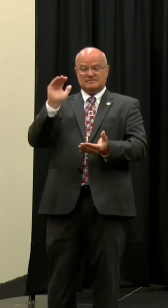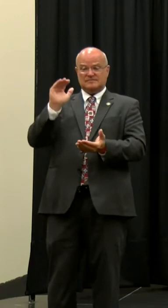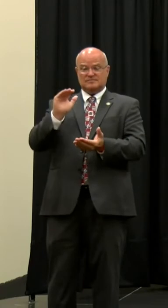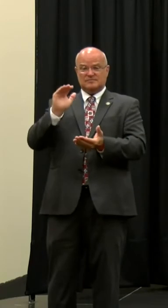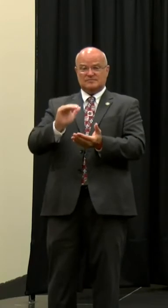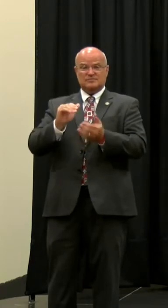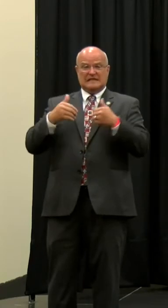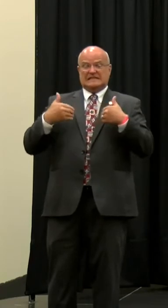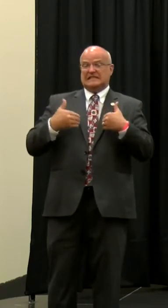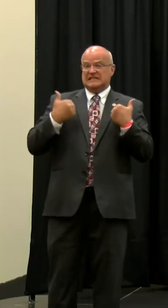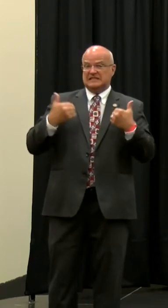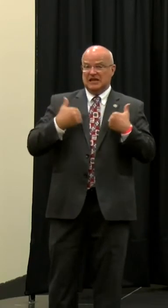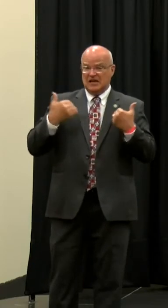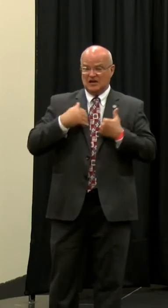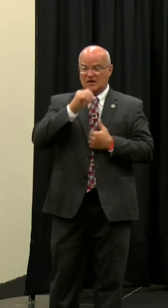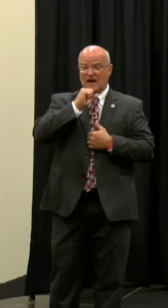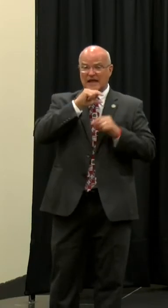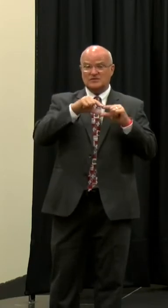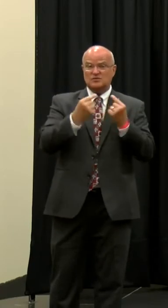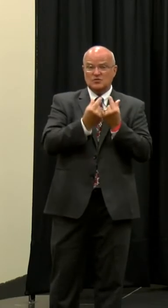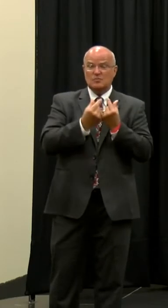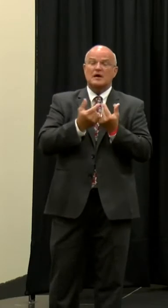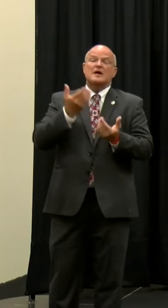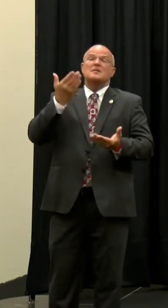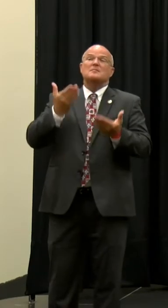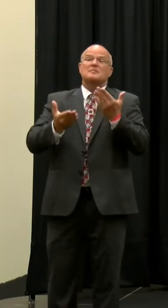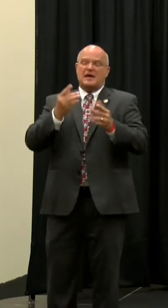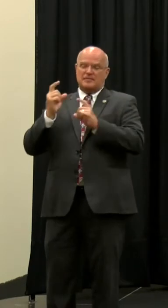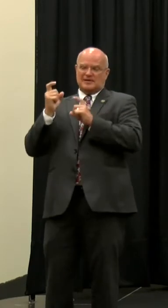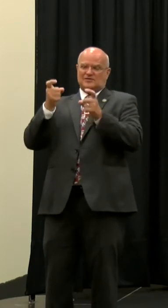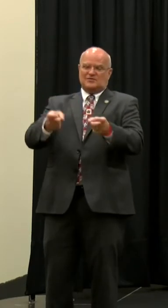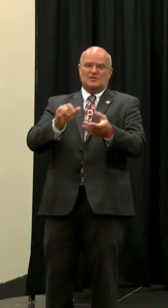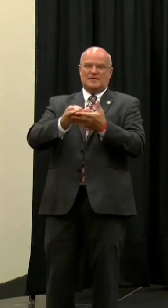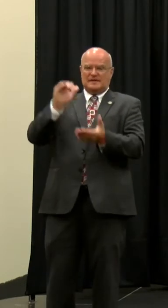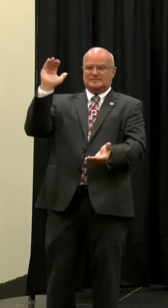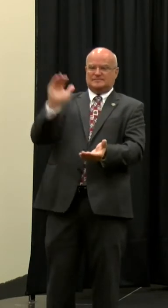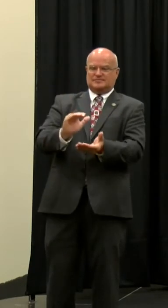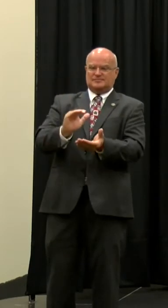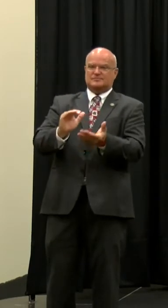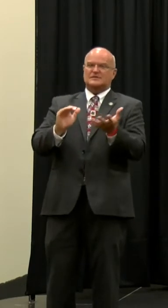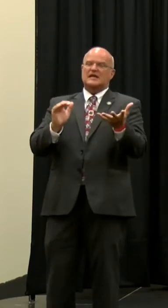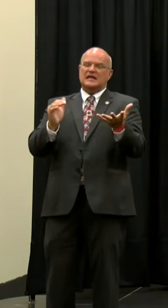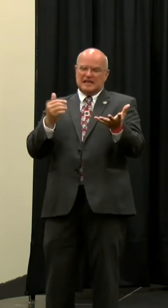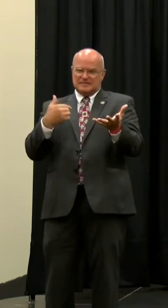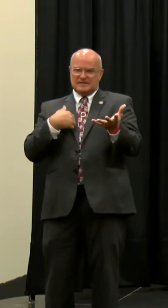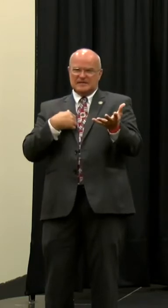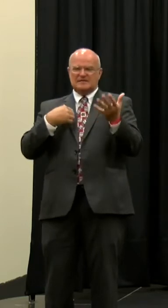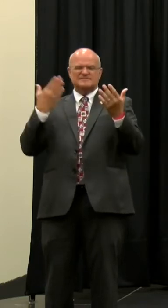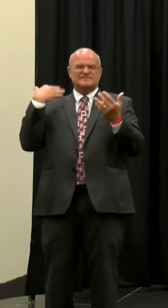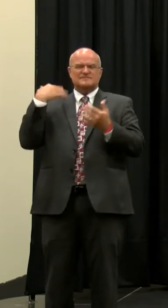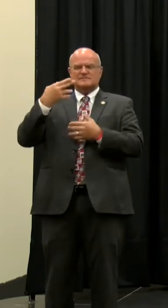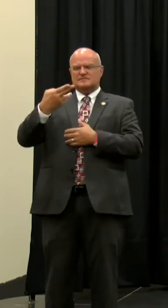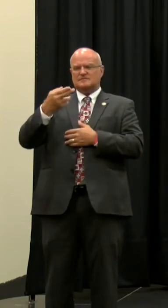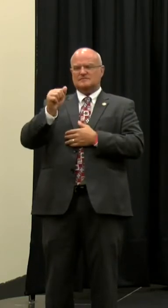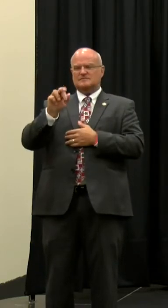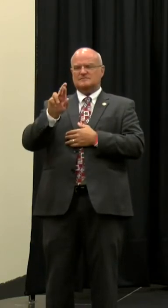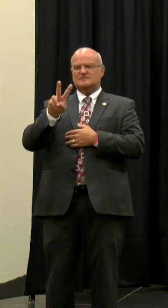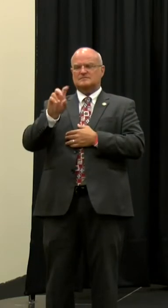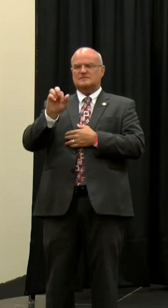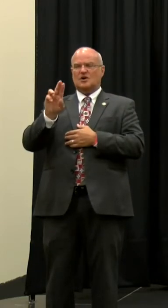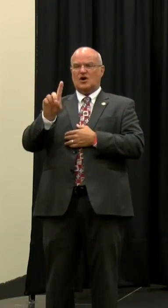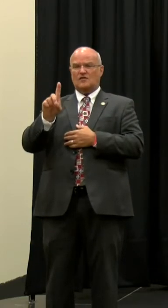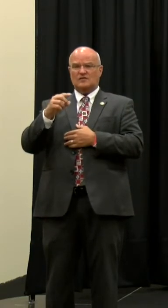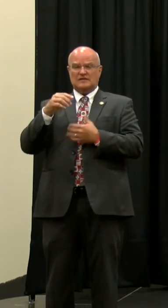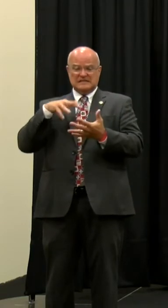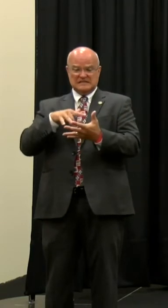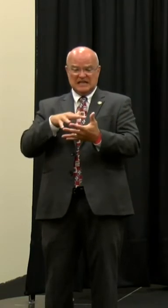in the younger age group, and that may be contributing to that. Let me make a parenthetical on that. The Harvard study did show that even though you